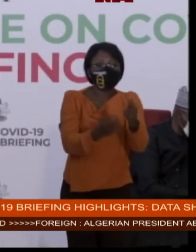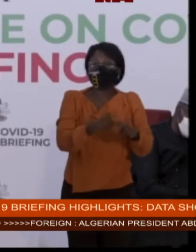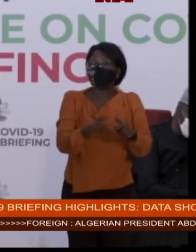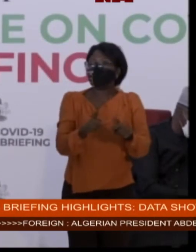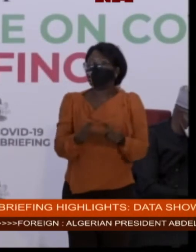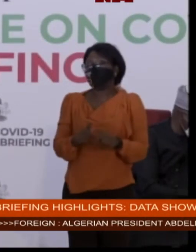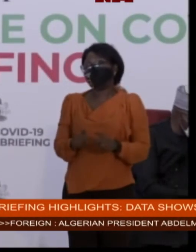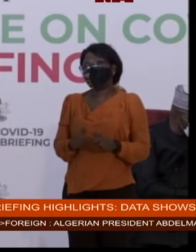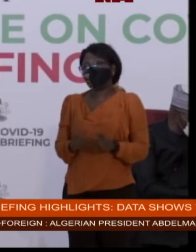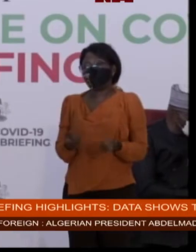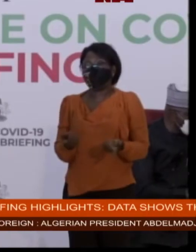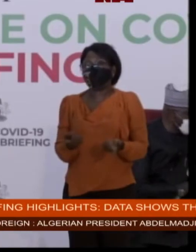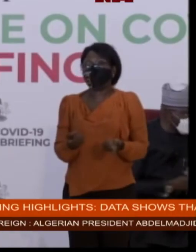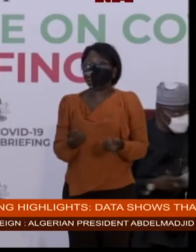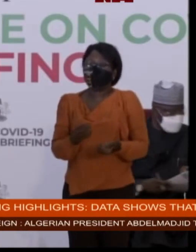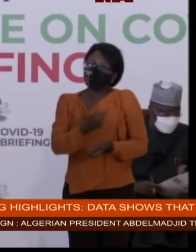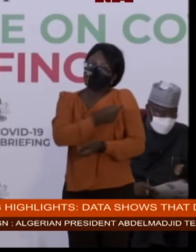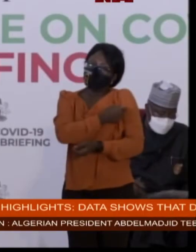come into the arena.